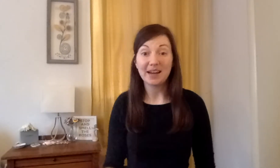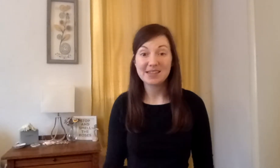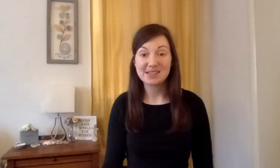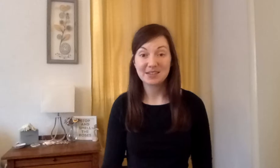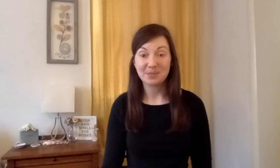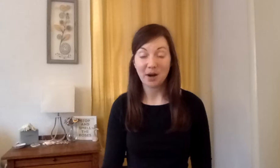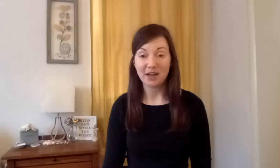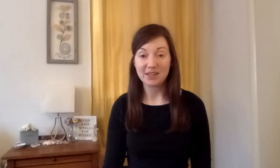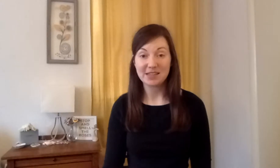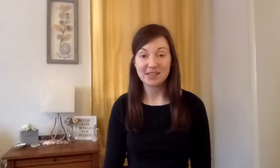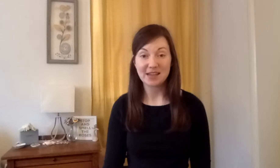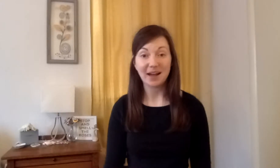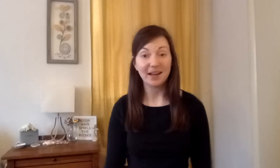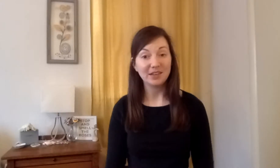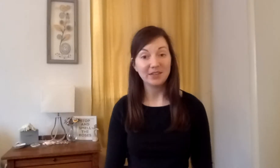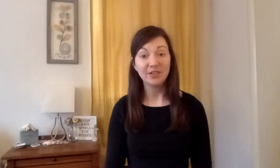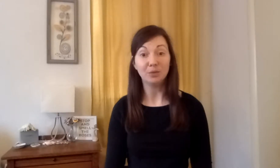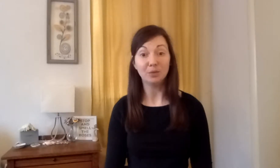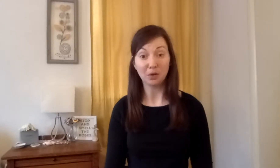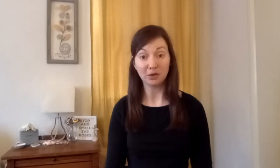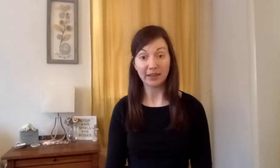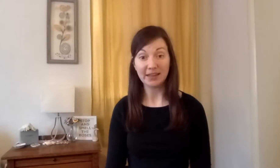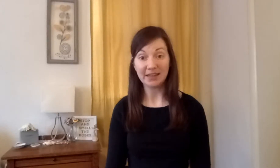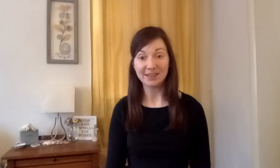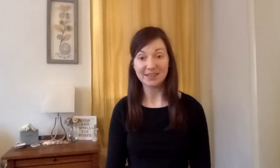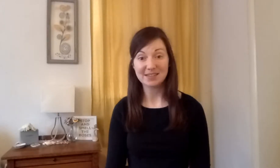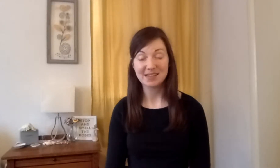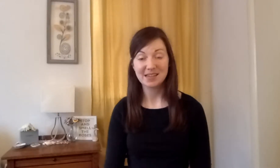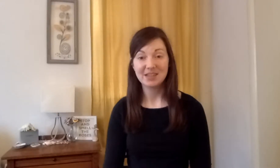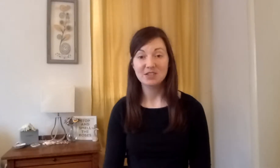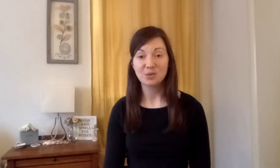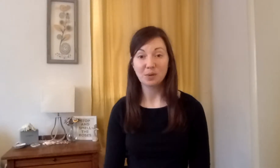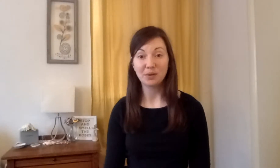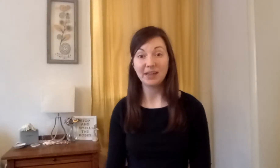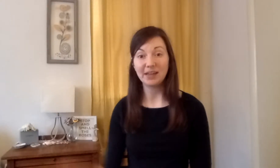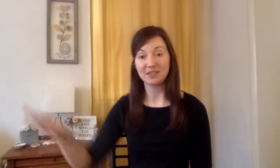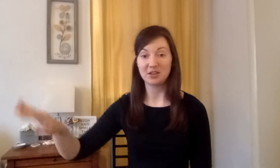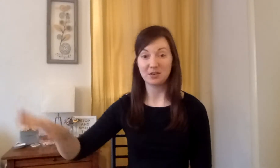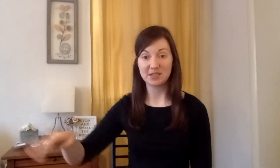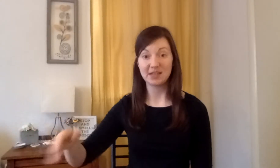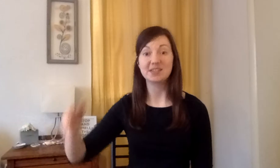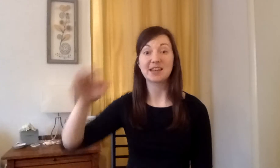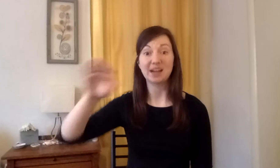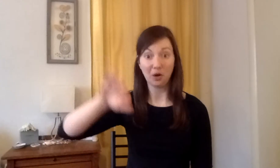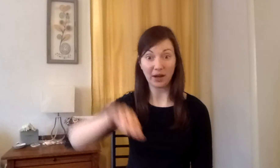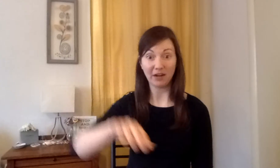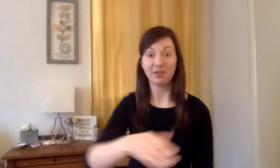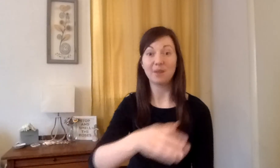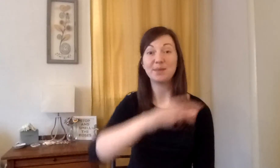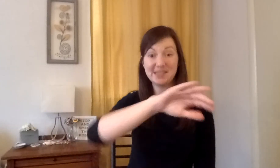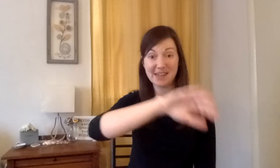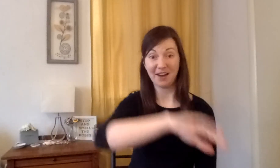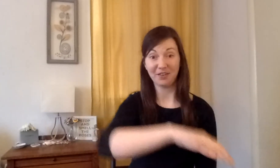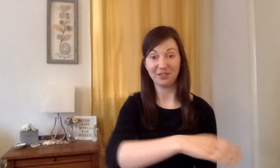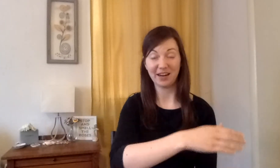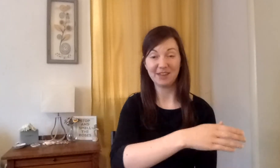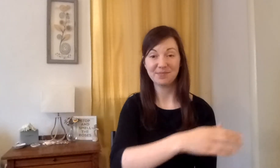next part says, I love the rolling hills. So rolling hills are those hills that go kind of up and down, right?